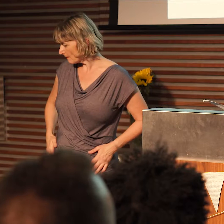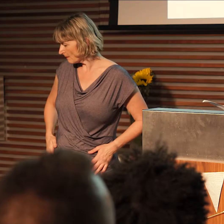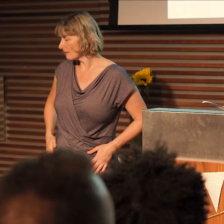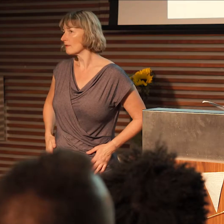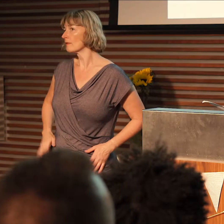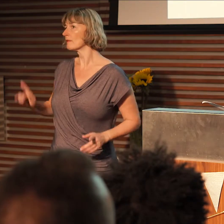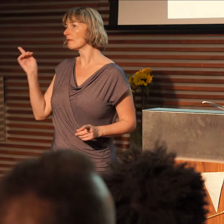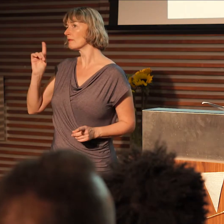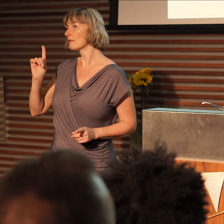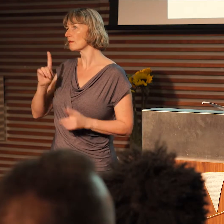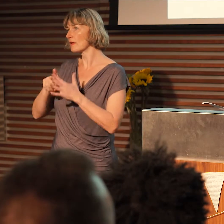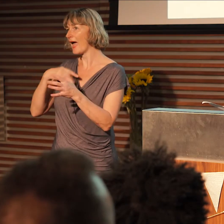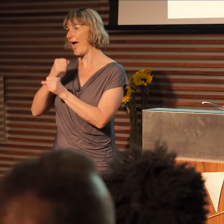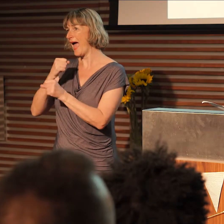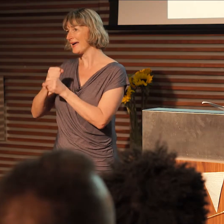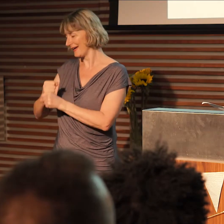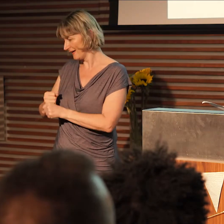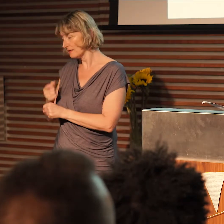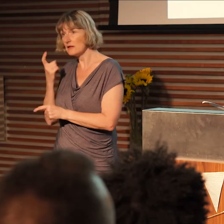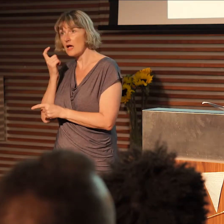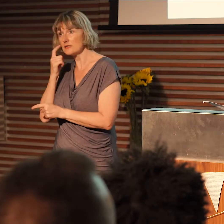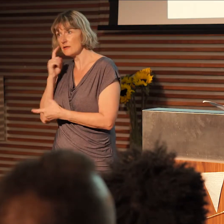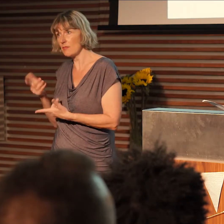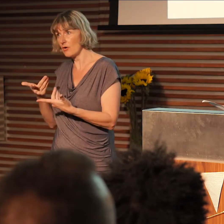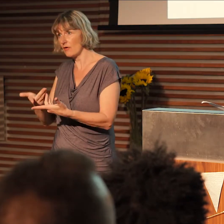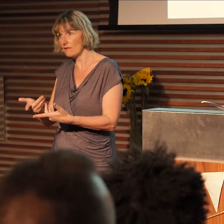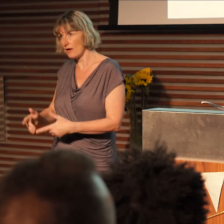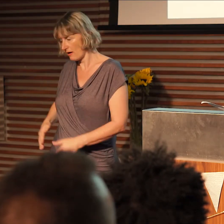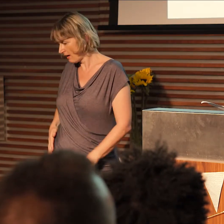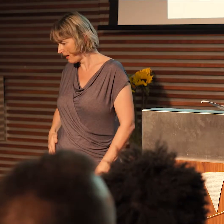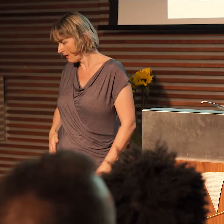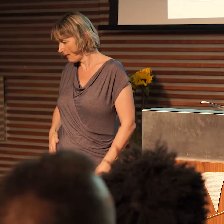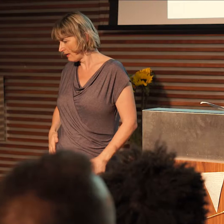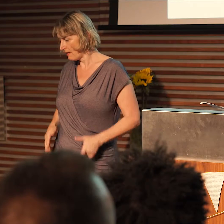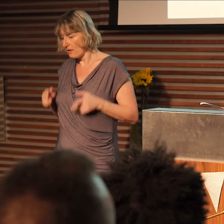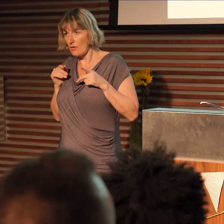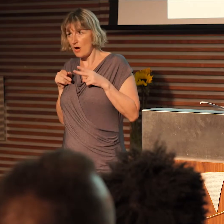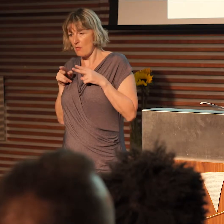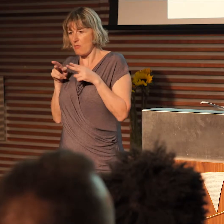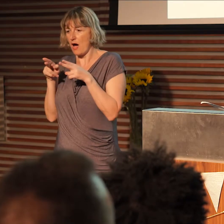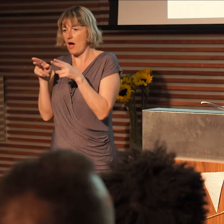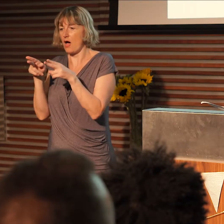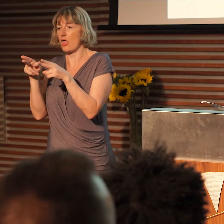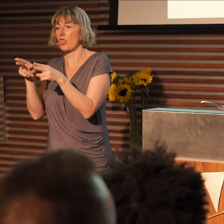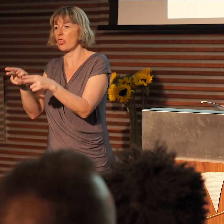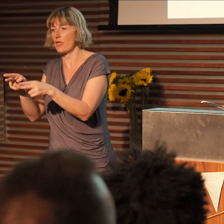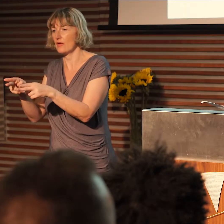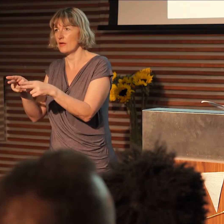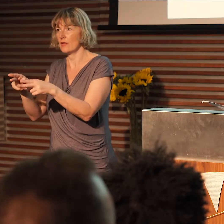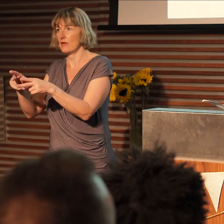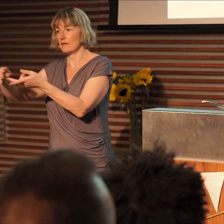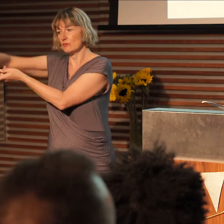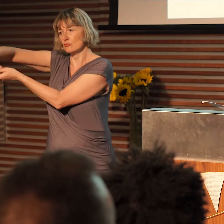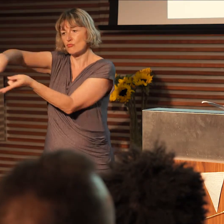warm shape of an egg, a simple offering. The pathway meets a quiet road of Edwardian